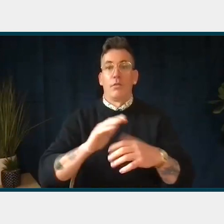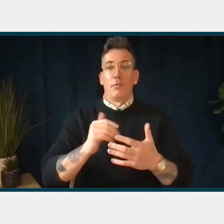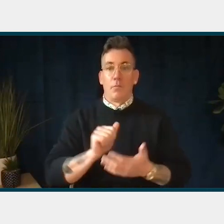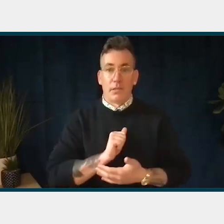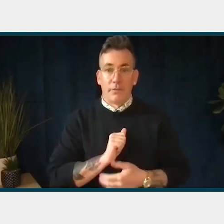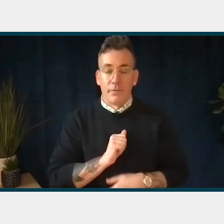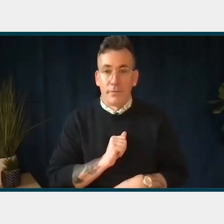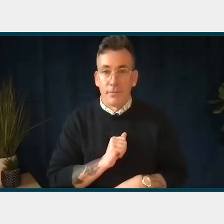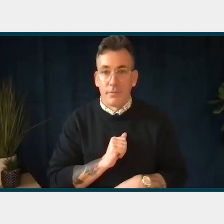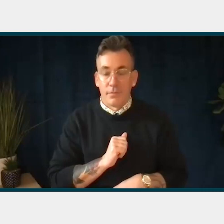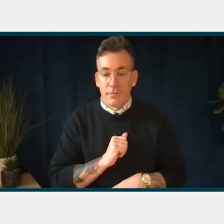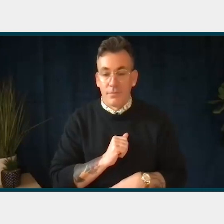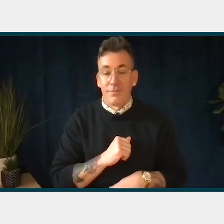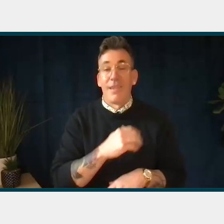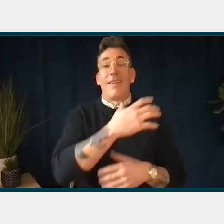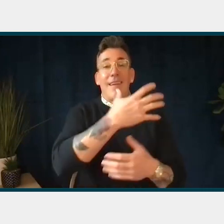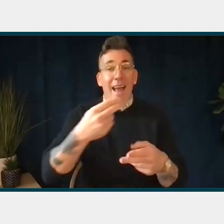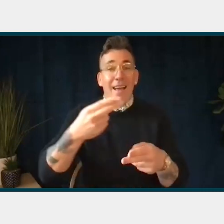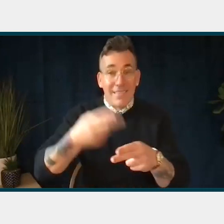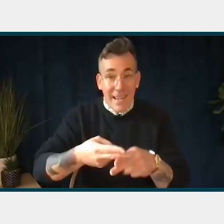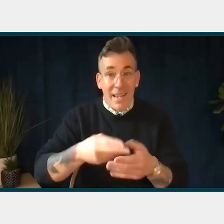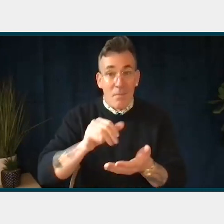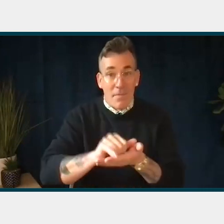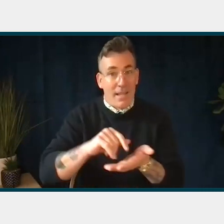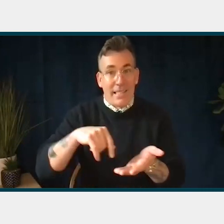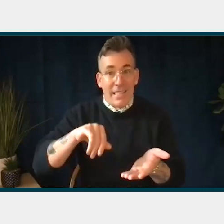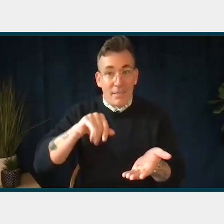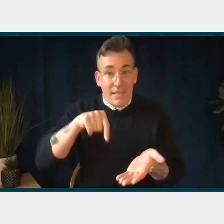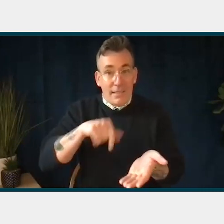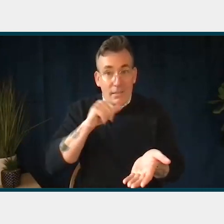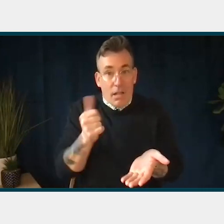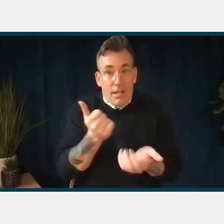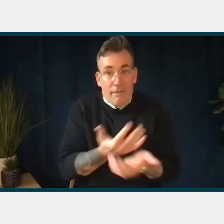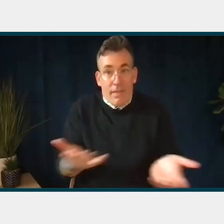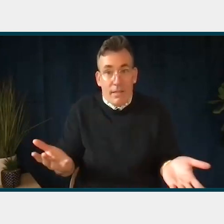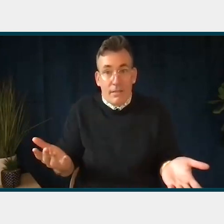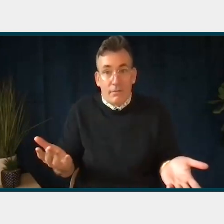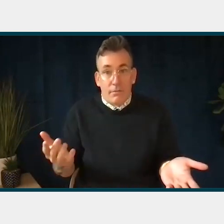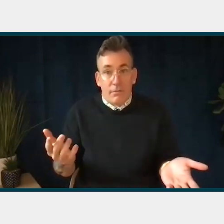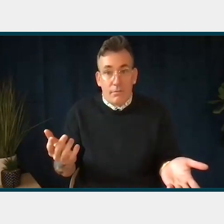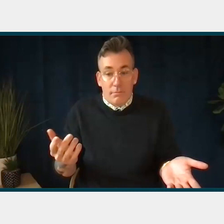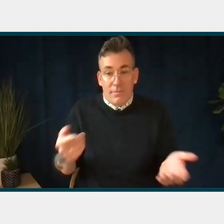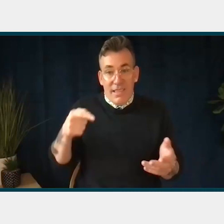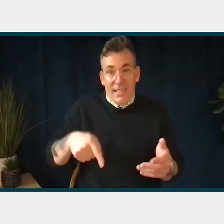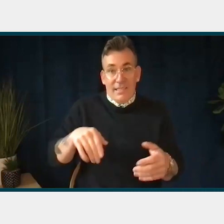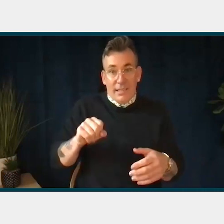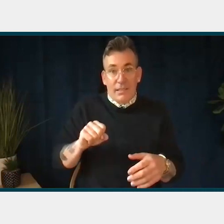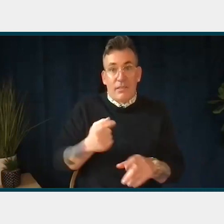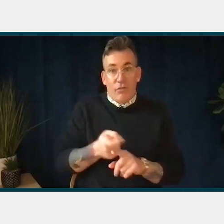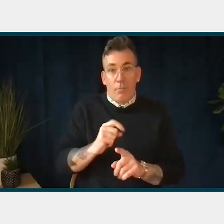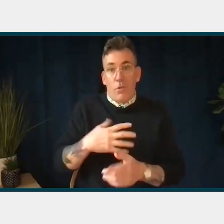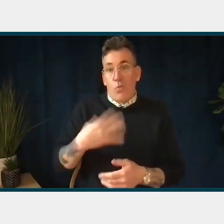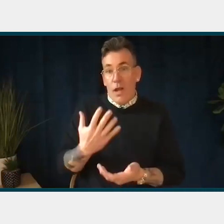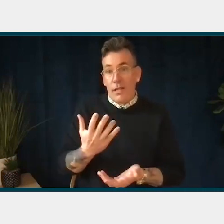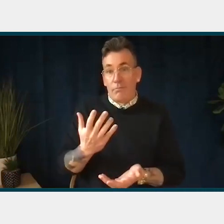show up authentically and fully as myself. And to name that what I have